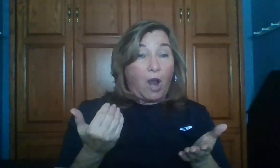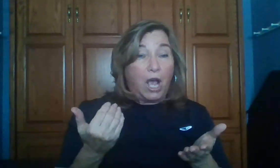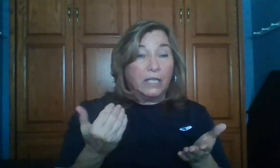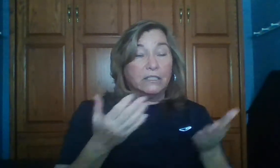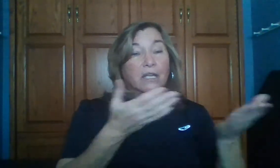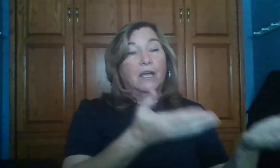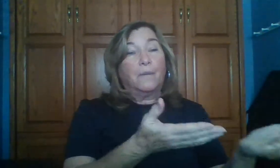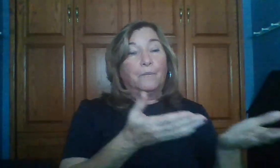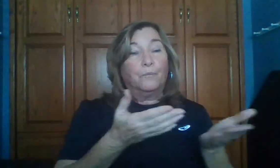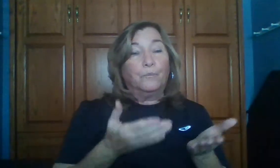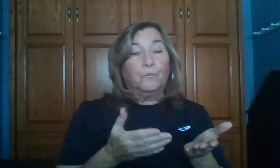Brings.